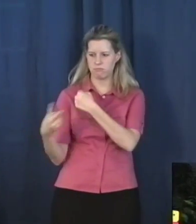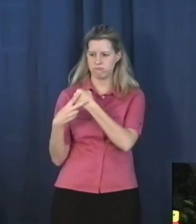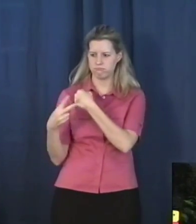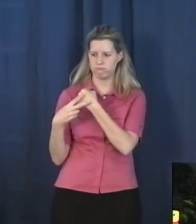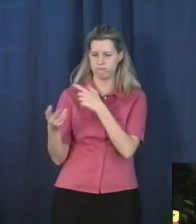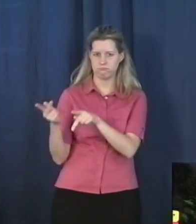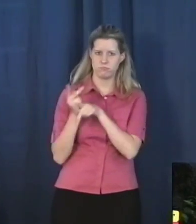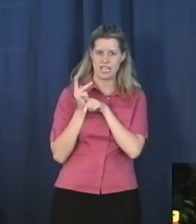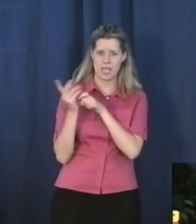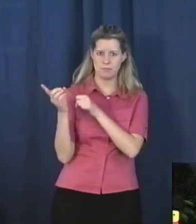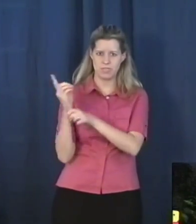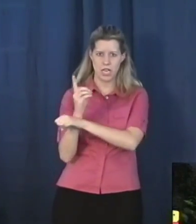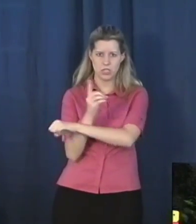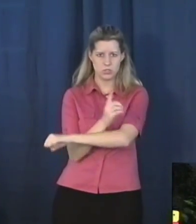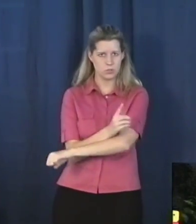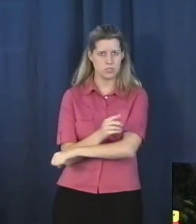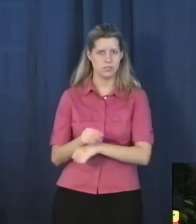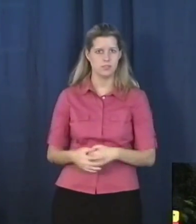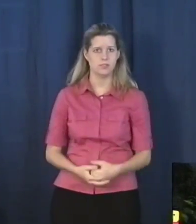dinosaurs.